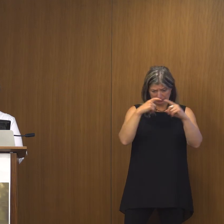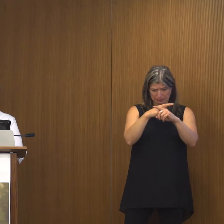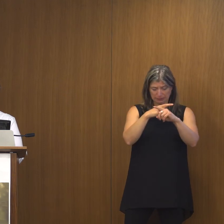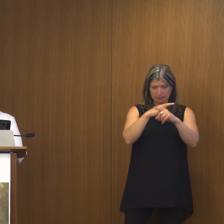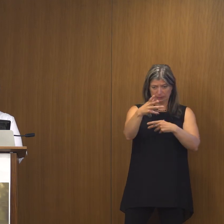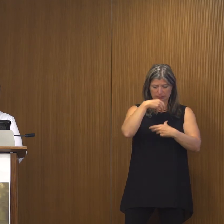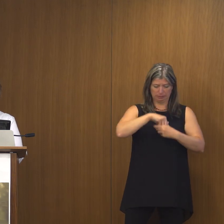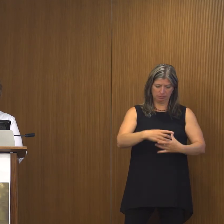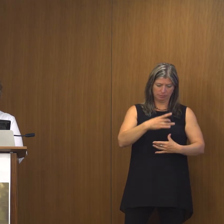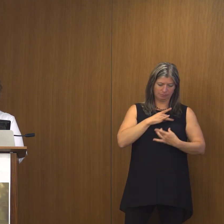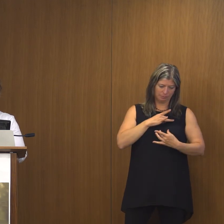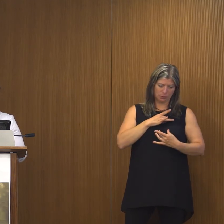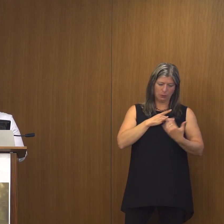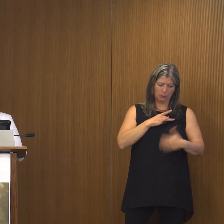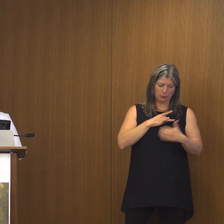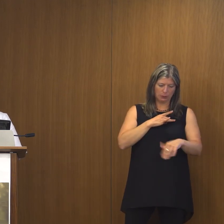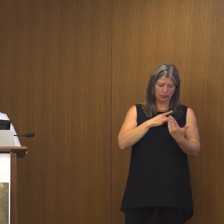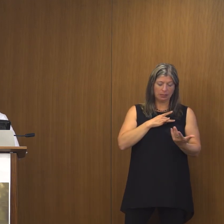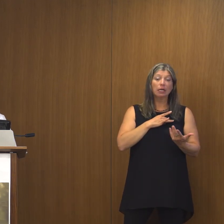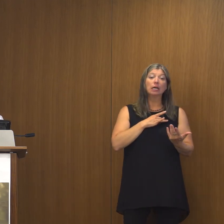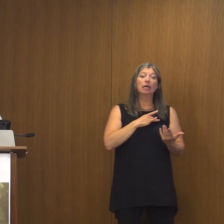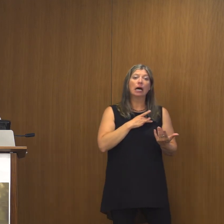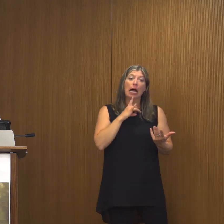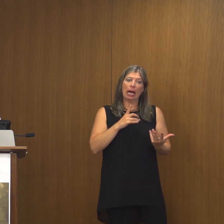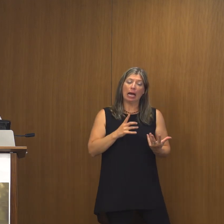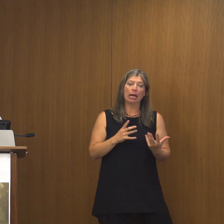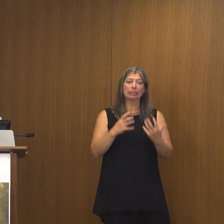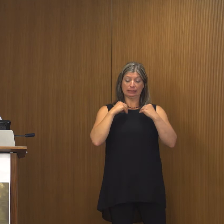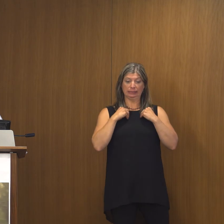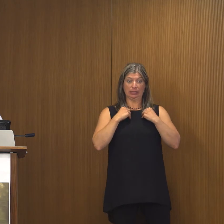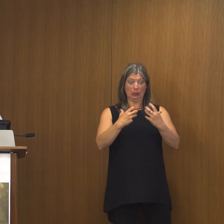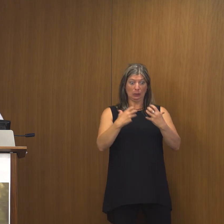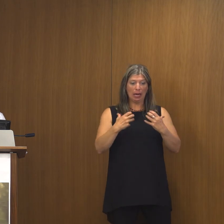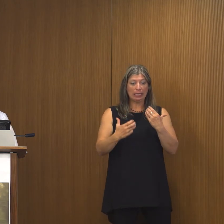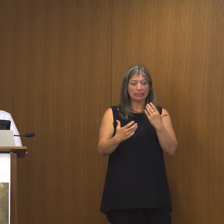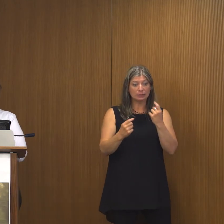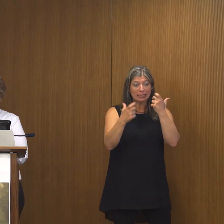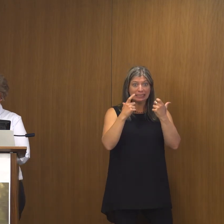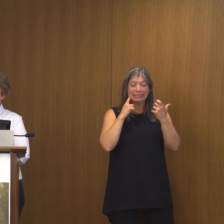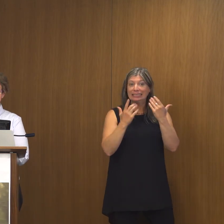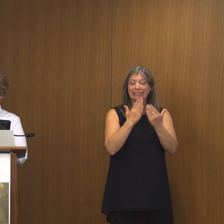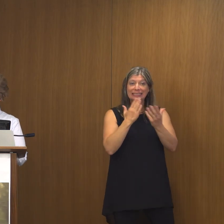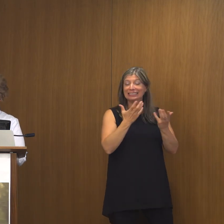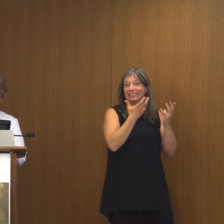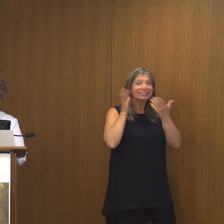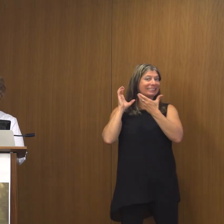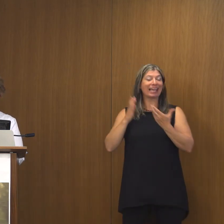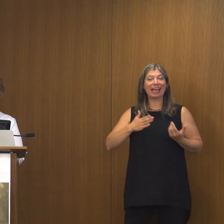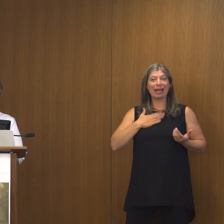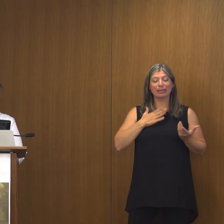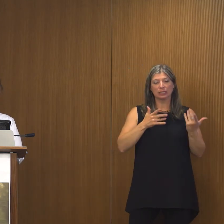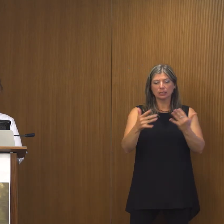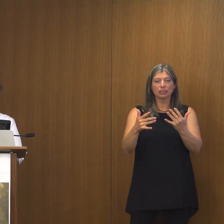permanent part of my life. I would not exactly say that I embraced this new lifestyle quickly or easily. I tried to hold on to a career